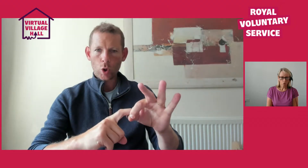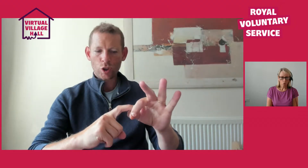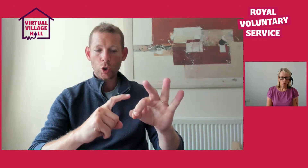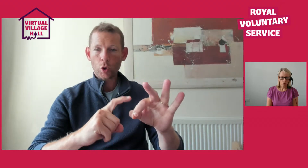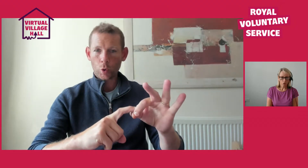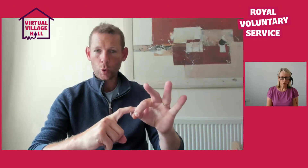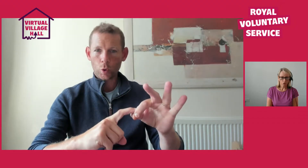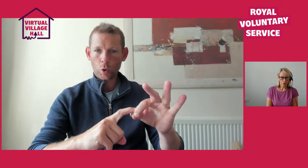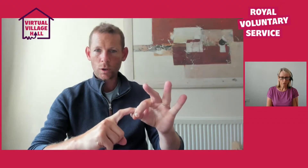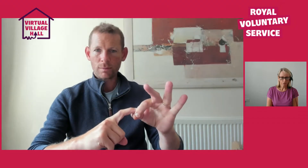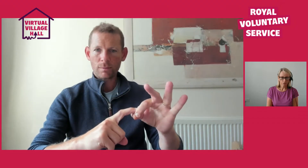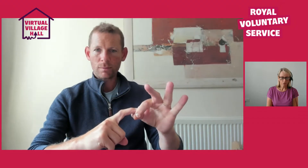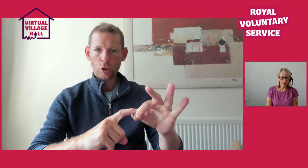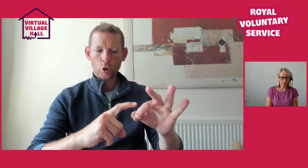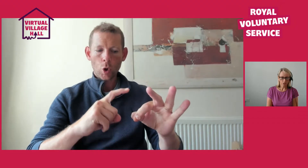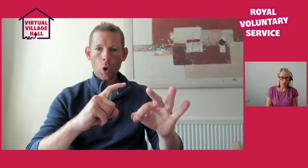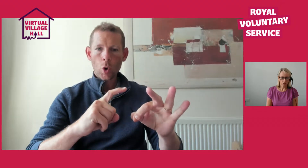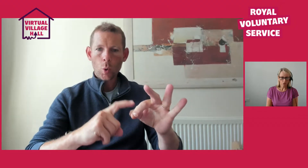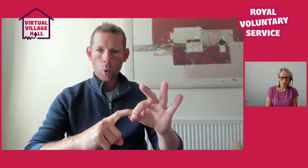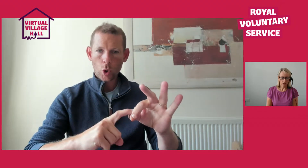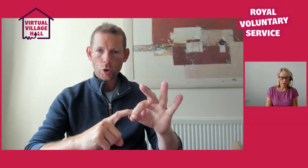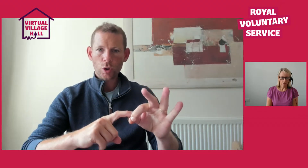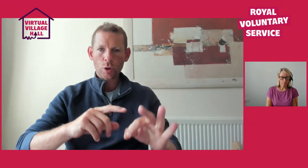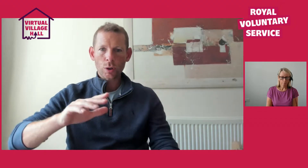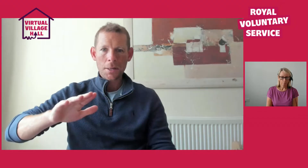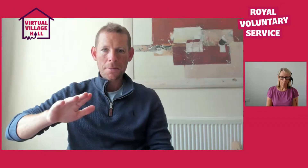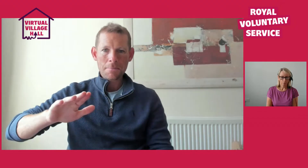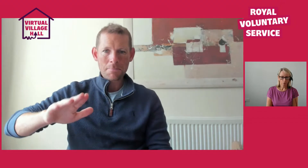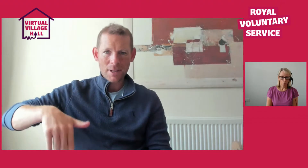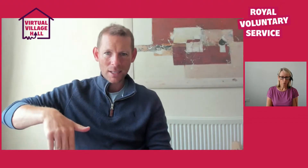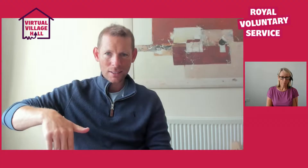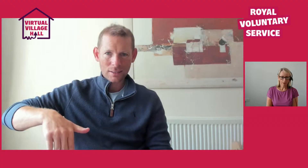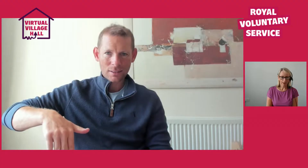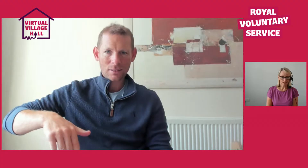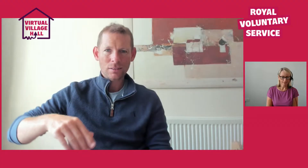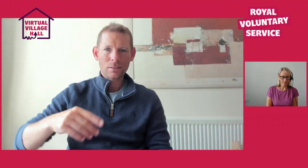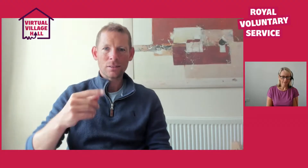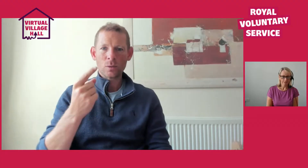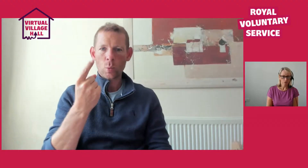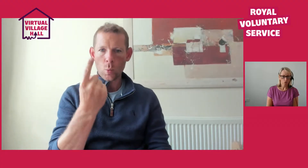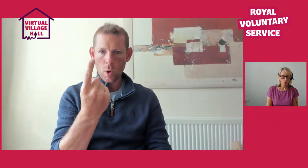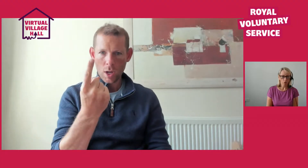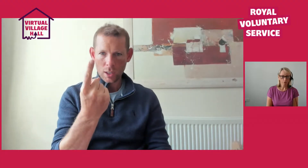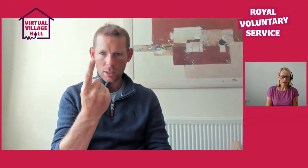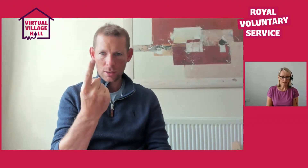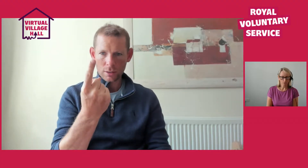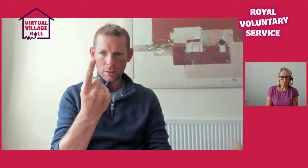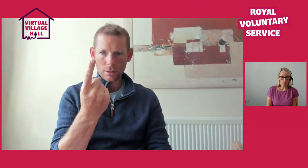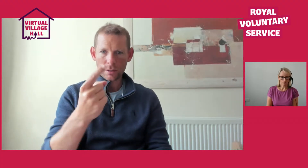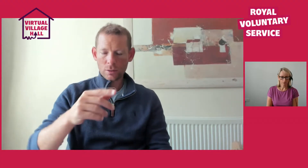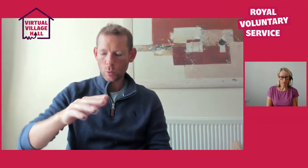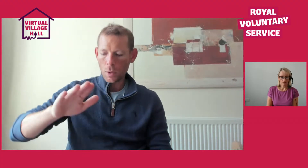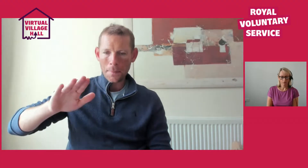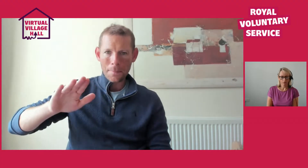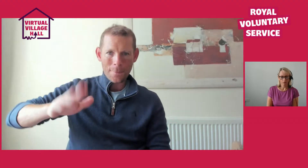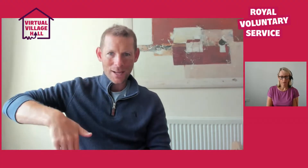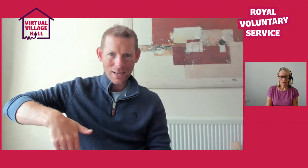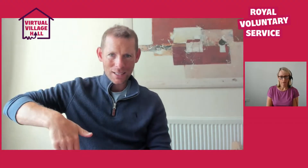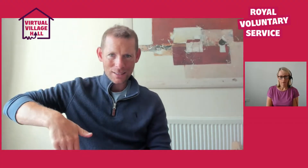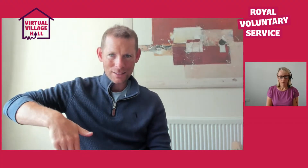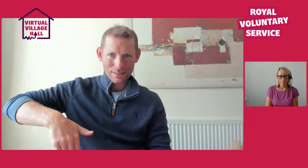and quarter. So that's the cue for quarter past 1.